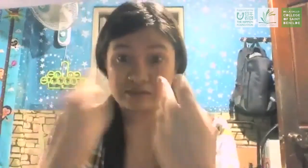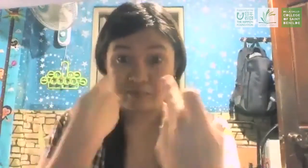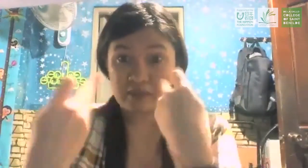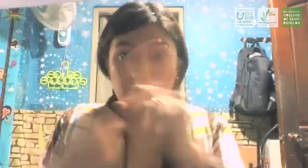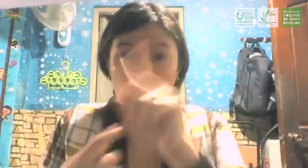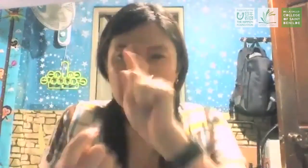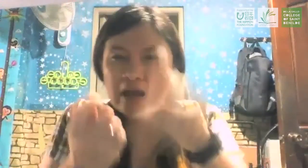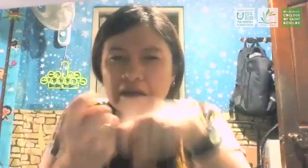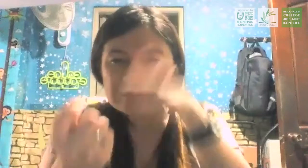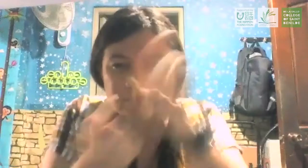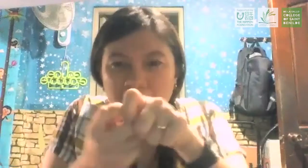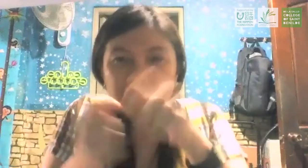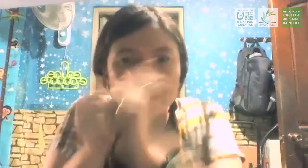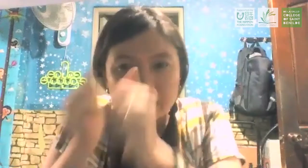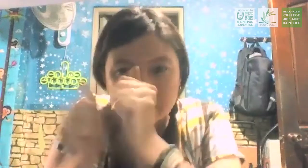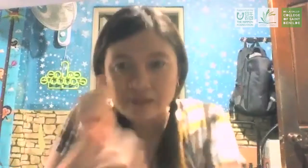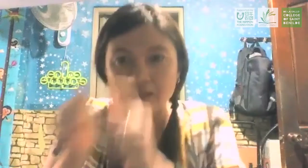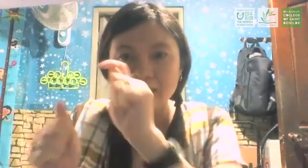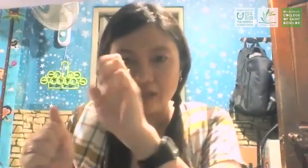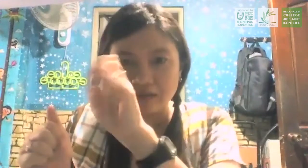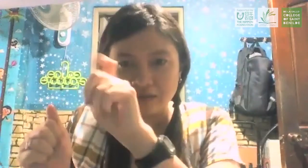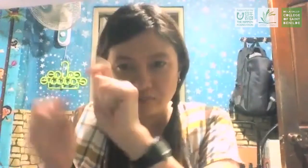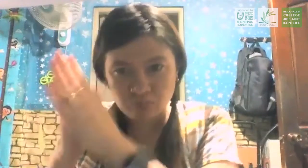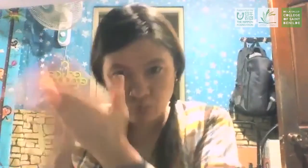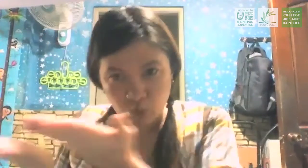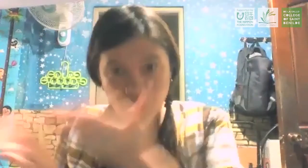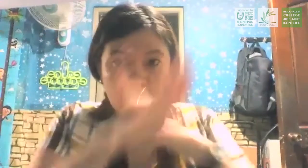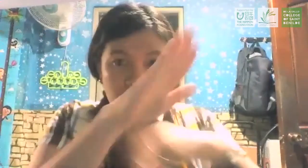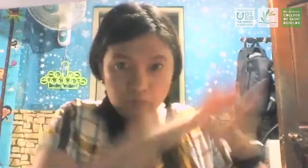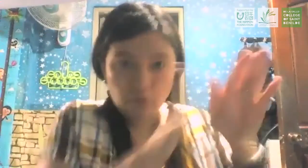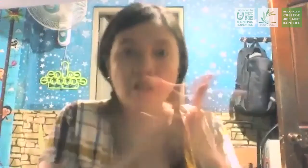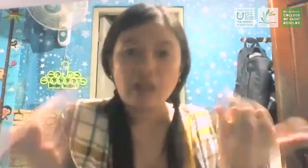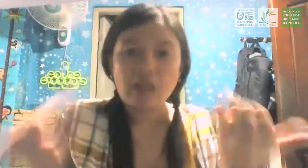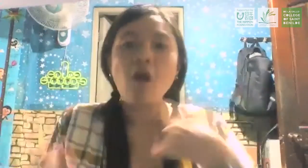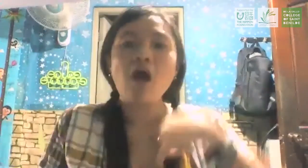discussions. But what he's telling us is